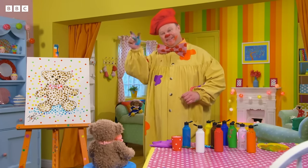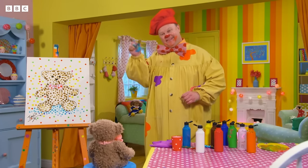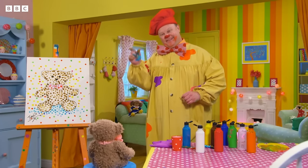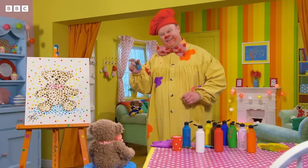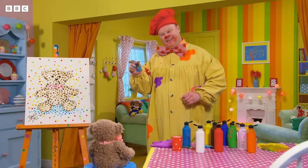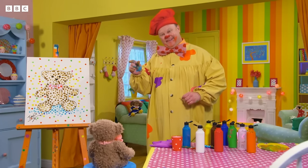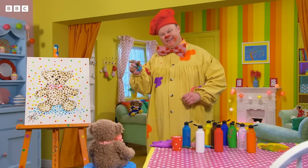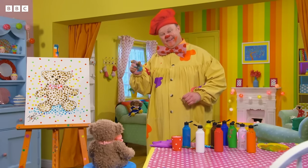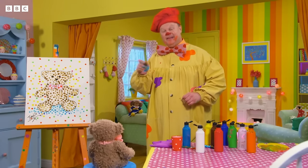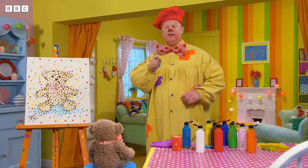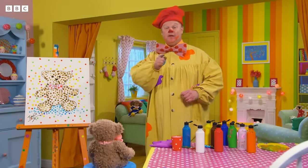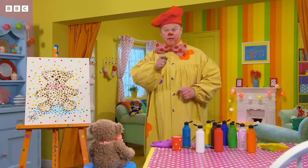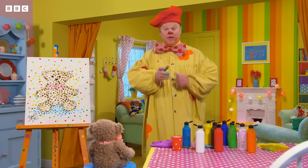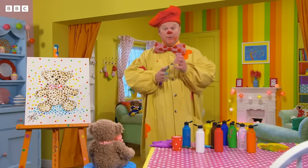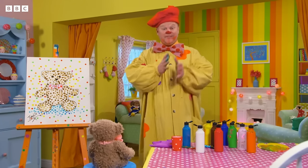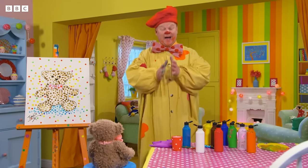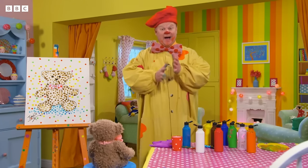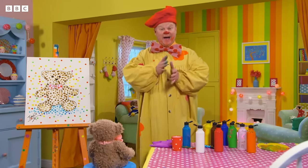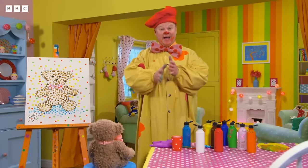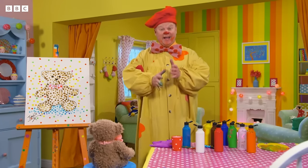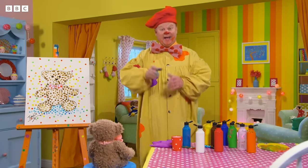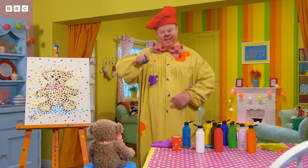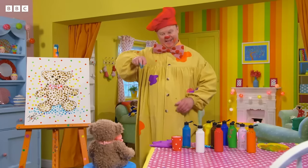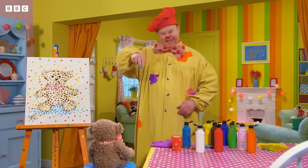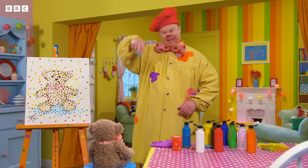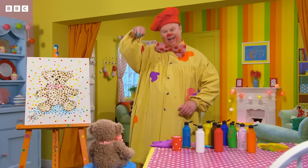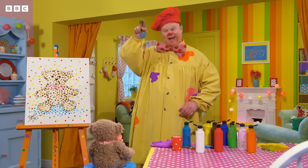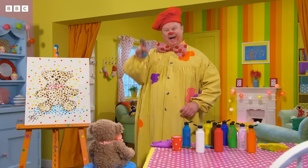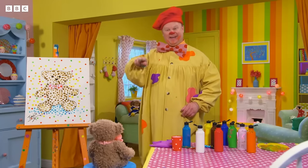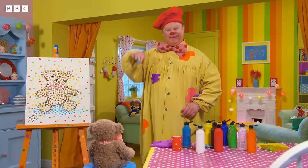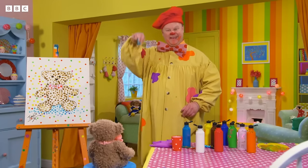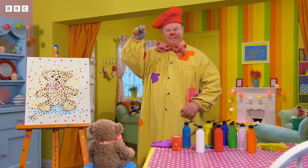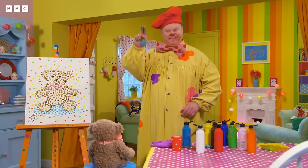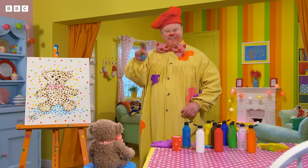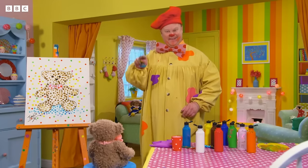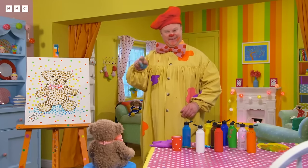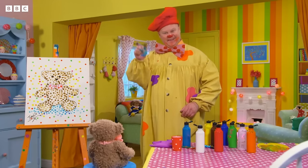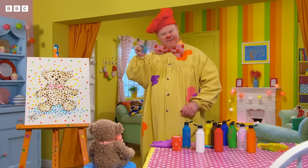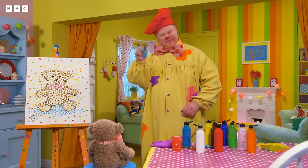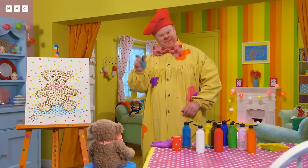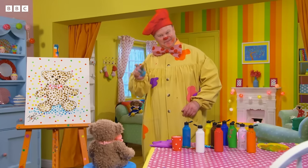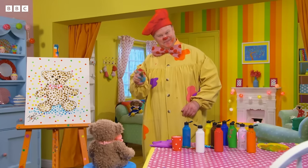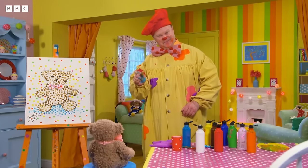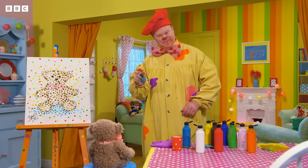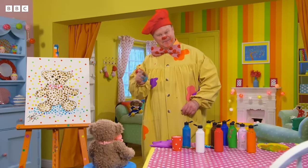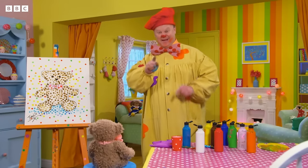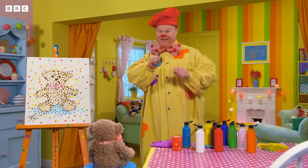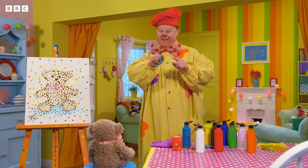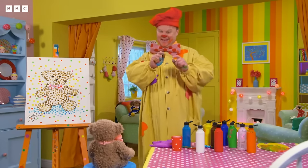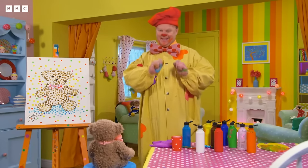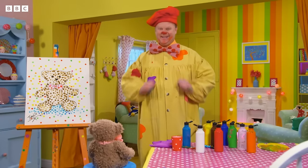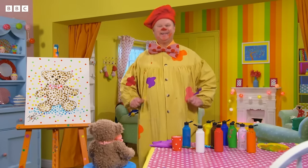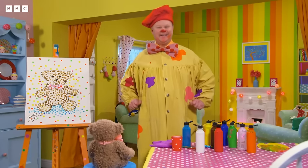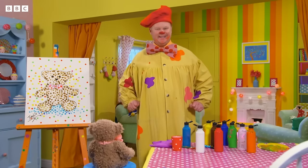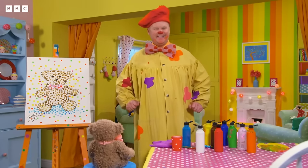Artist. You sign. Artist. Thank you, Artie's